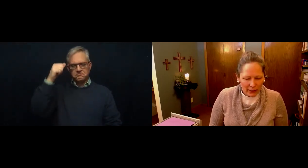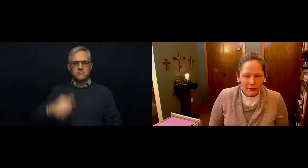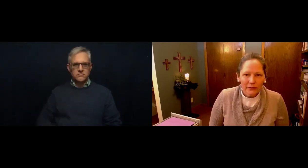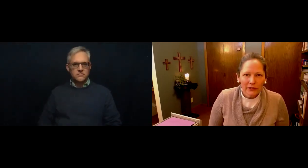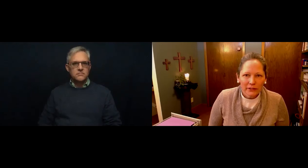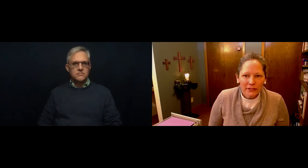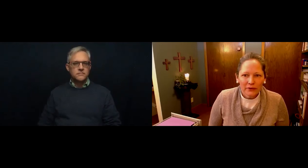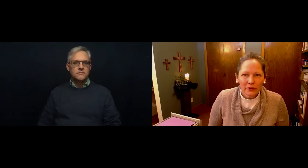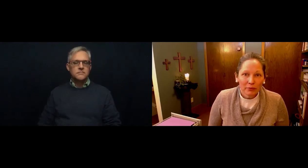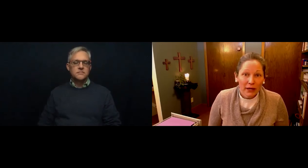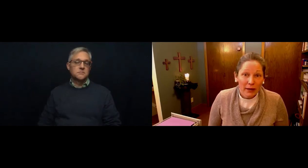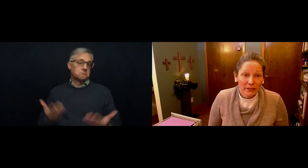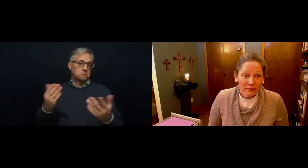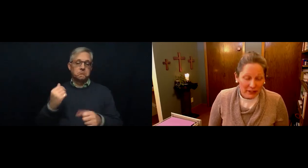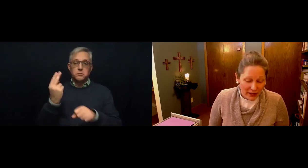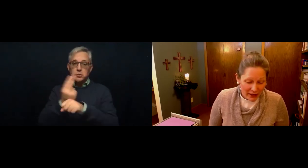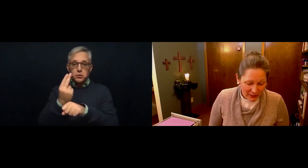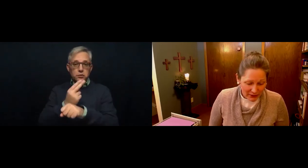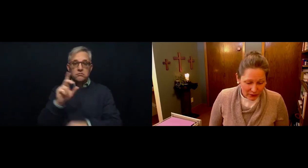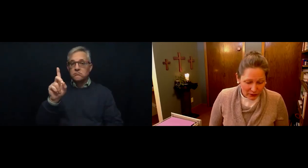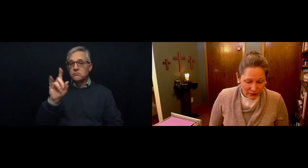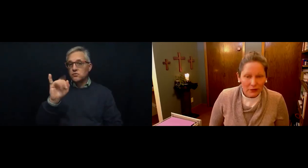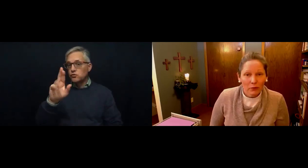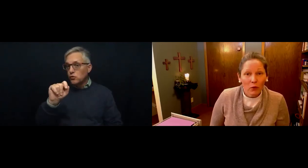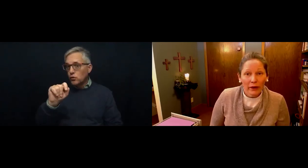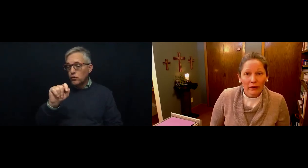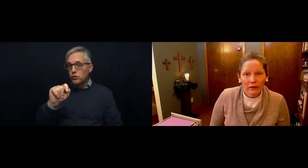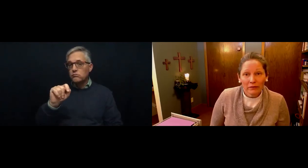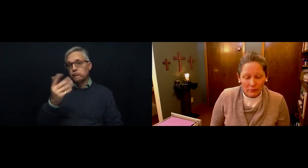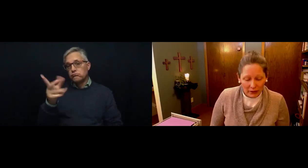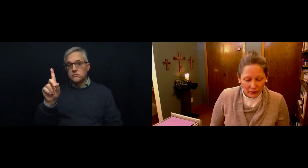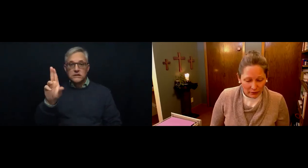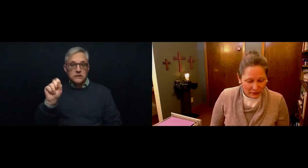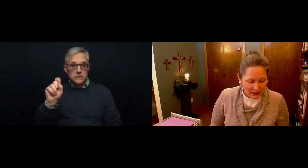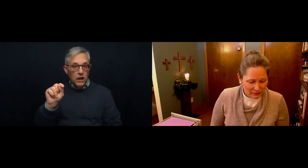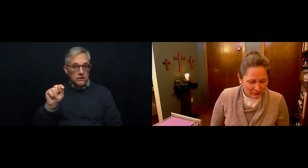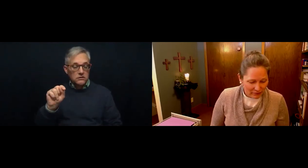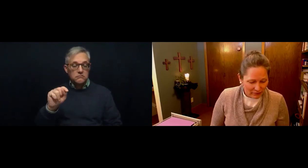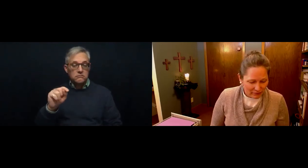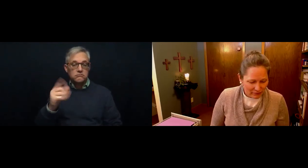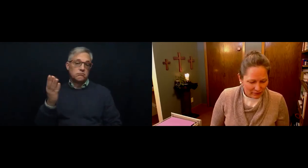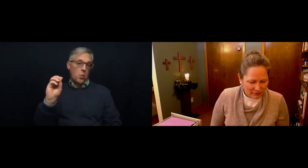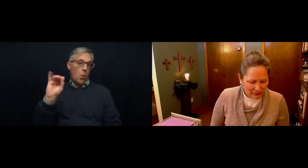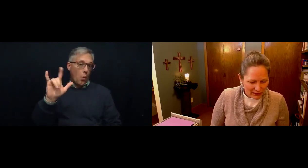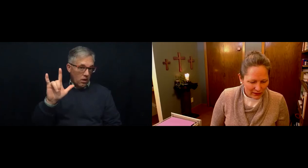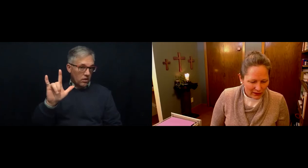Using dirt or perhaps some dust or some oil from our homes.